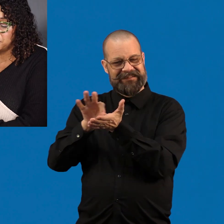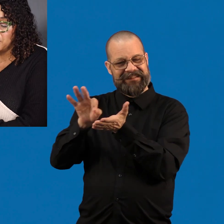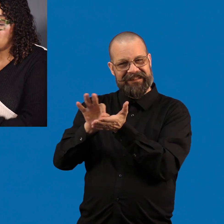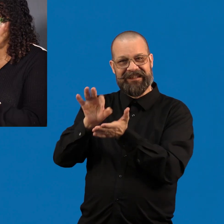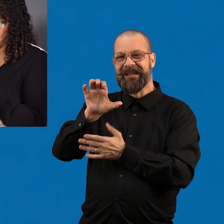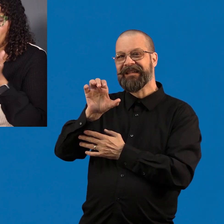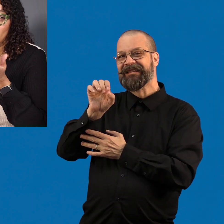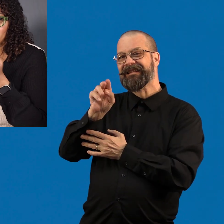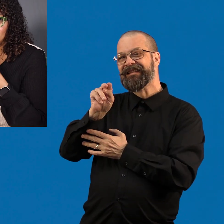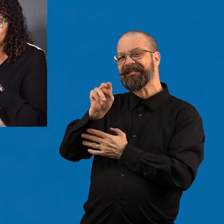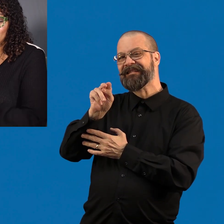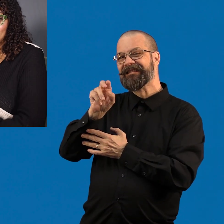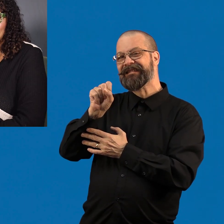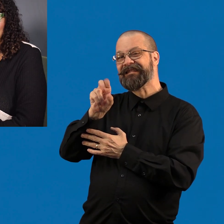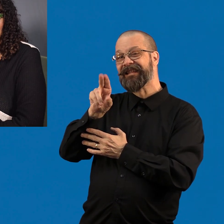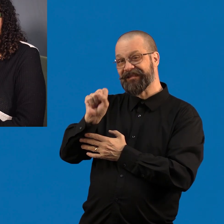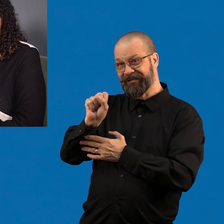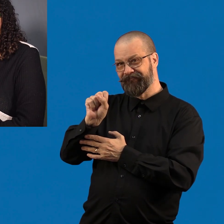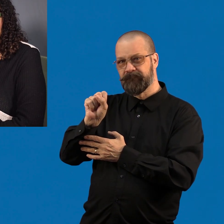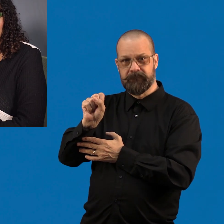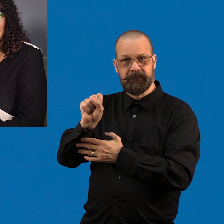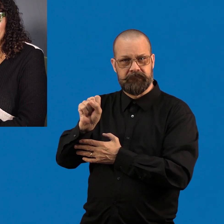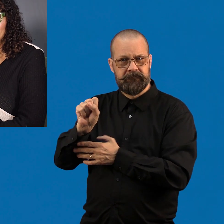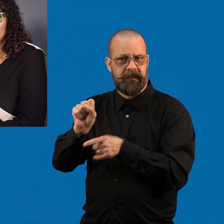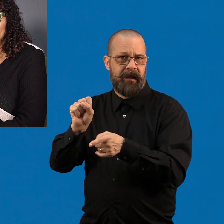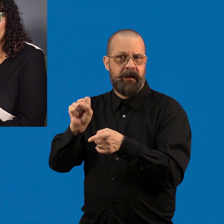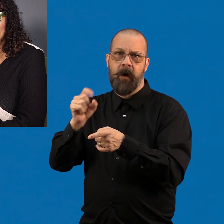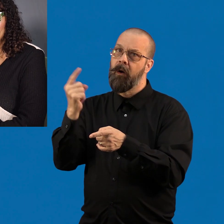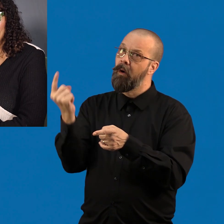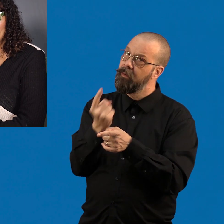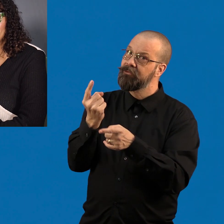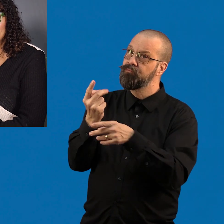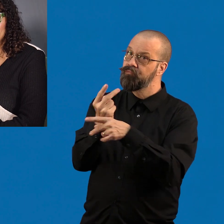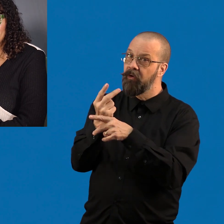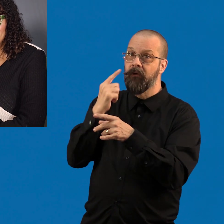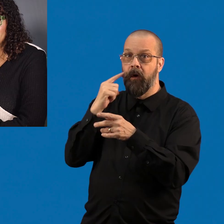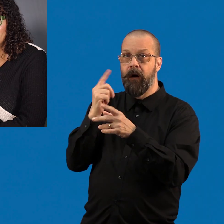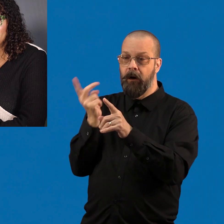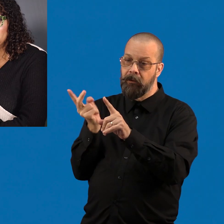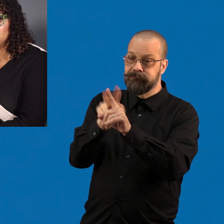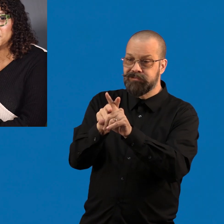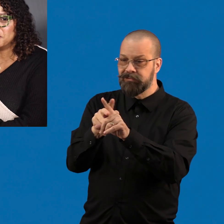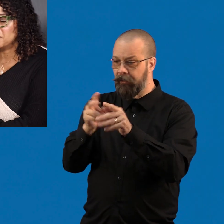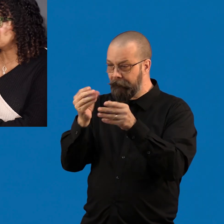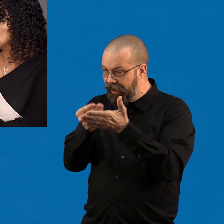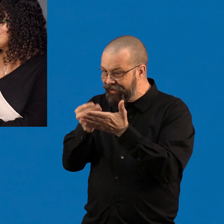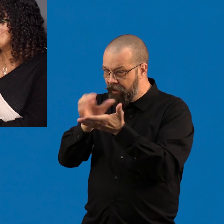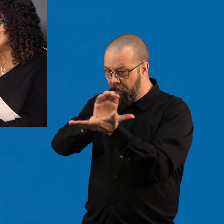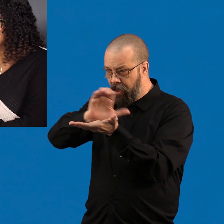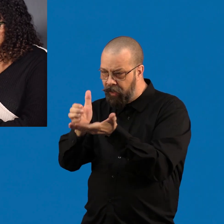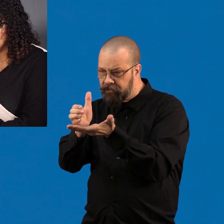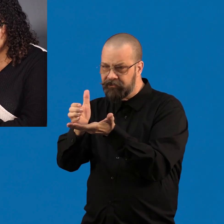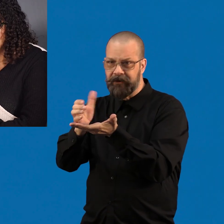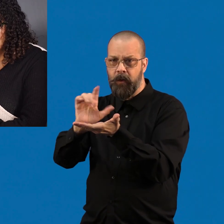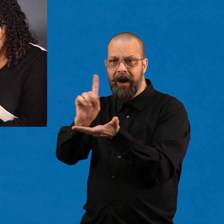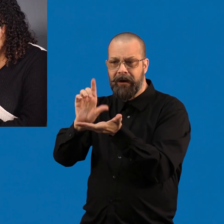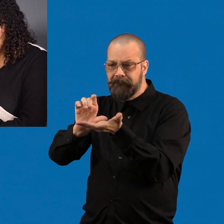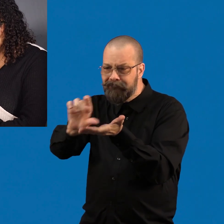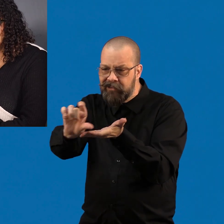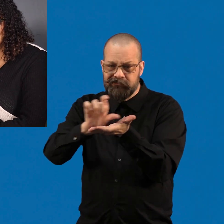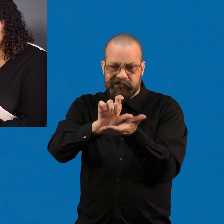often used or always used to make allocations for communities and resources within those